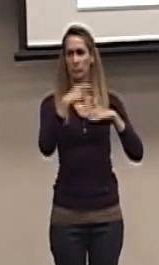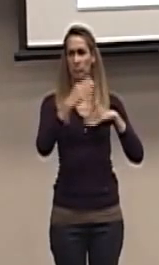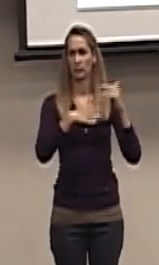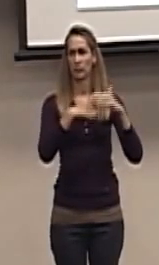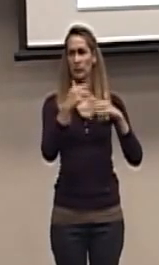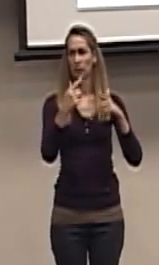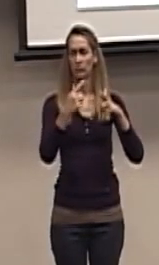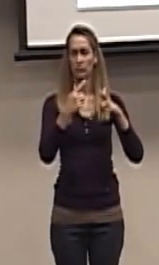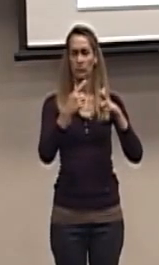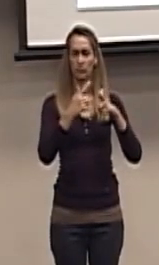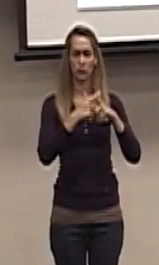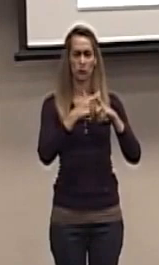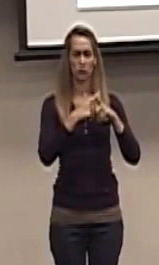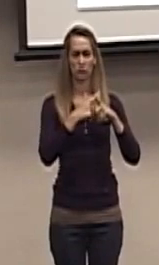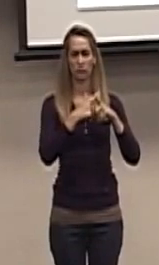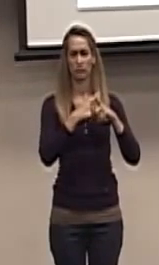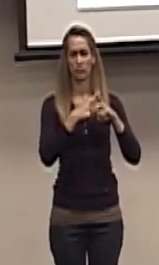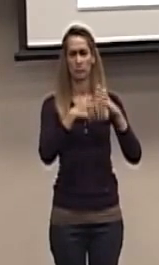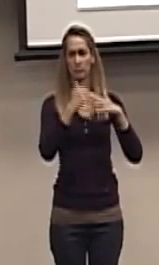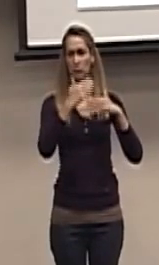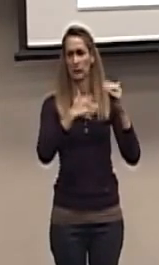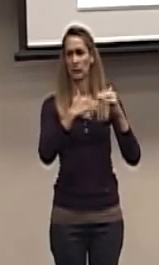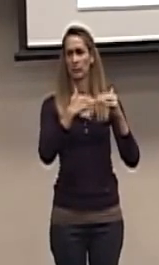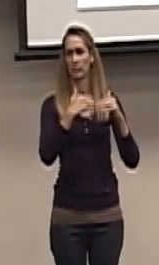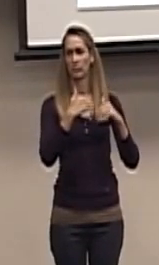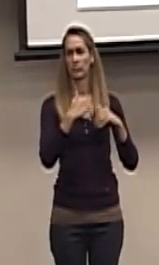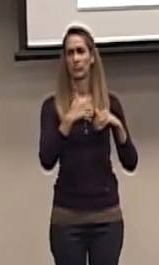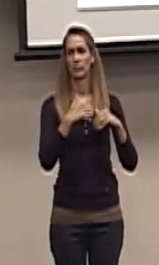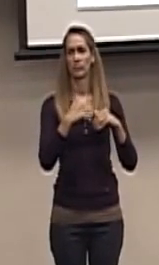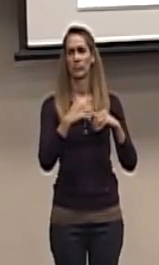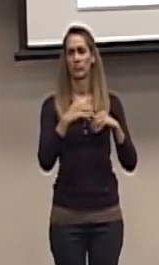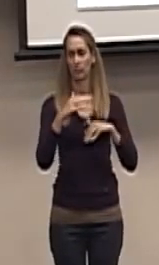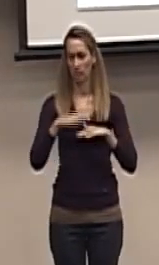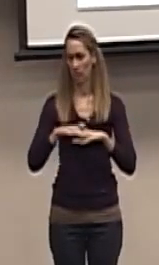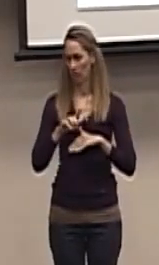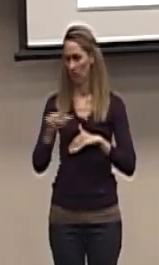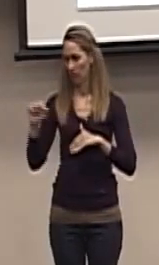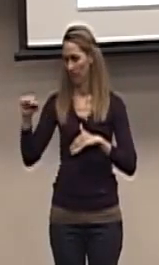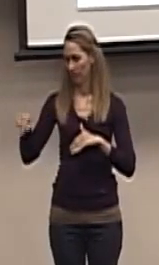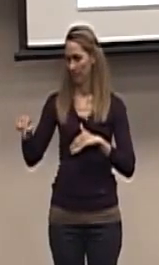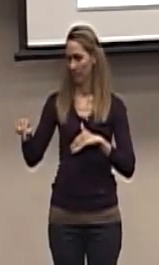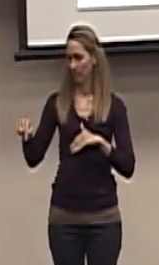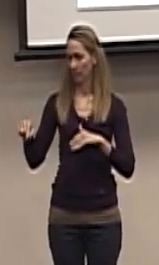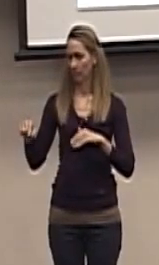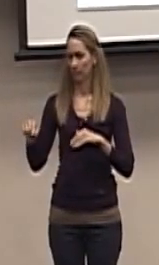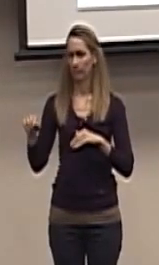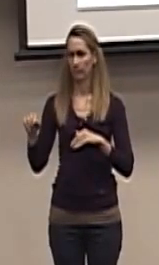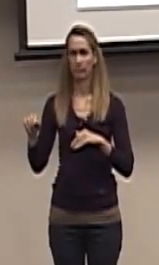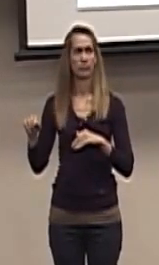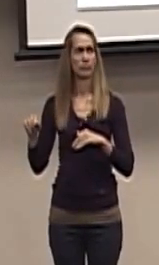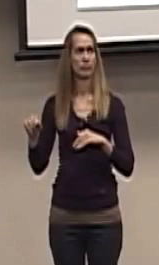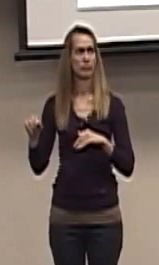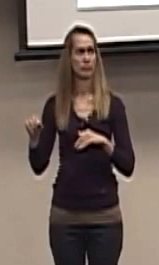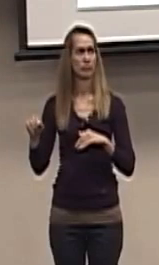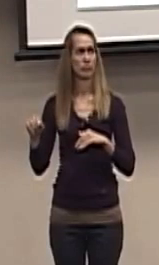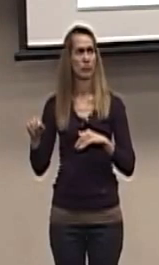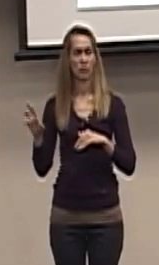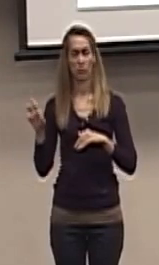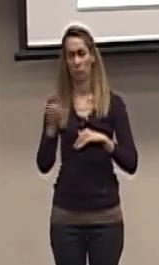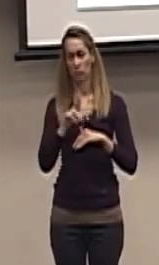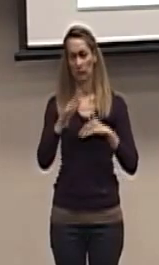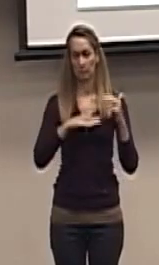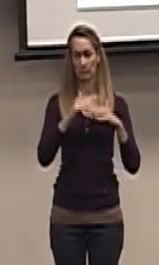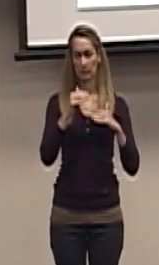building, then that first building is the one we see on the left down, at the bottom on the left. And the right one is